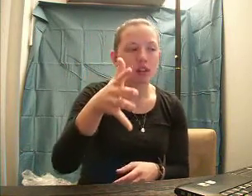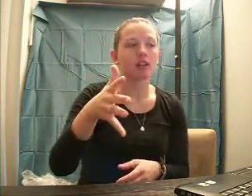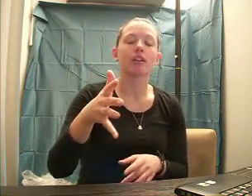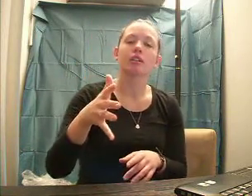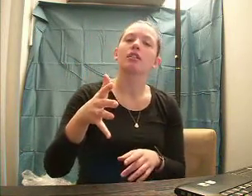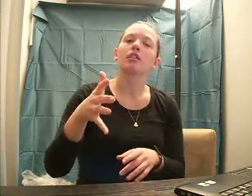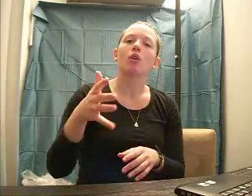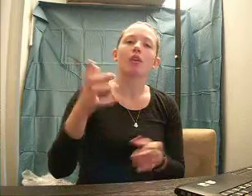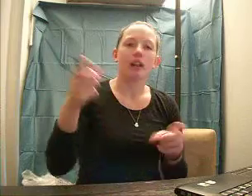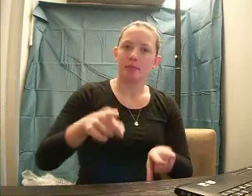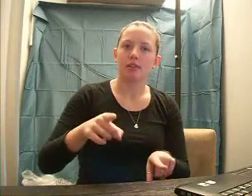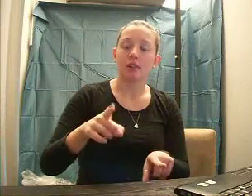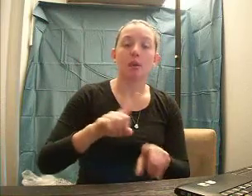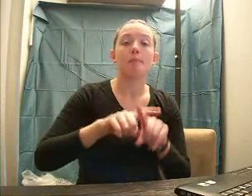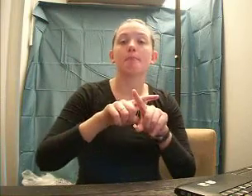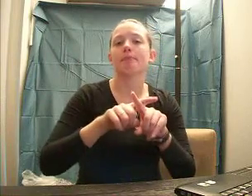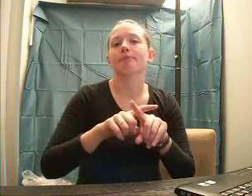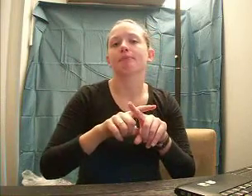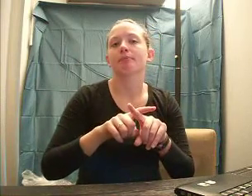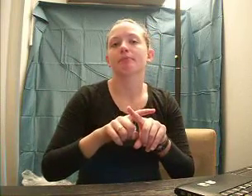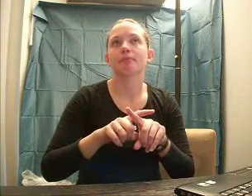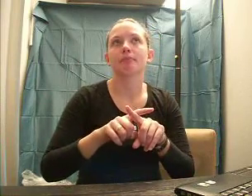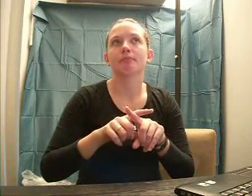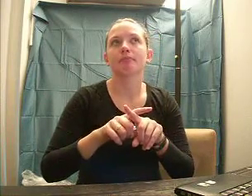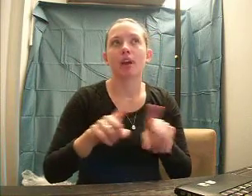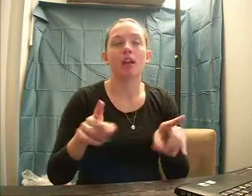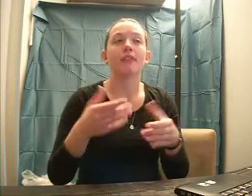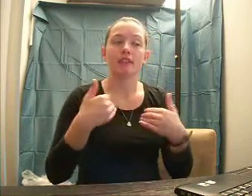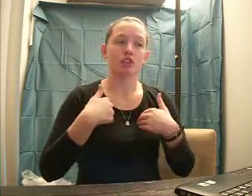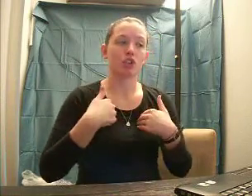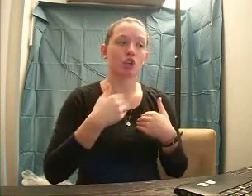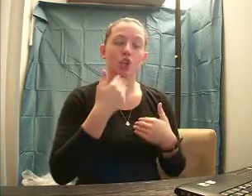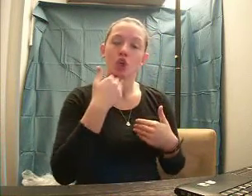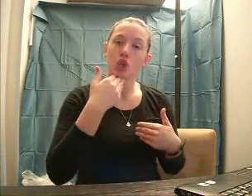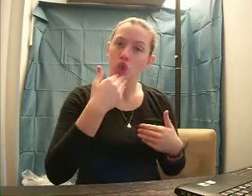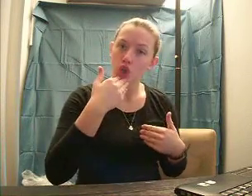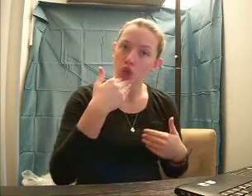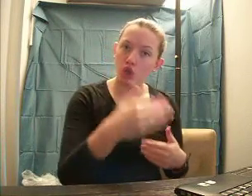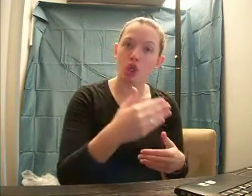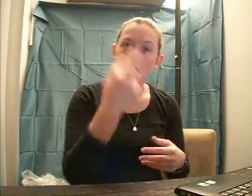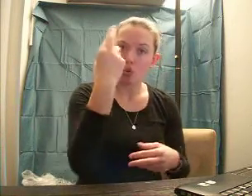Well, there's good reasons. Imagine as I shake the ketchup bottle, someone very kindly comes up with me